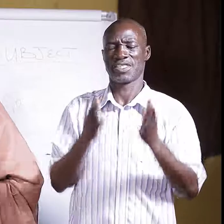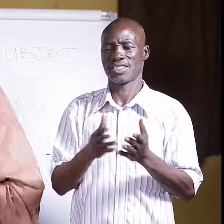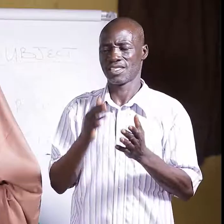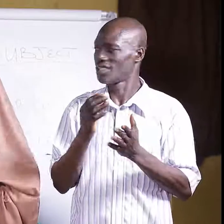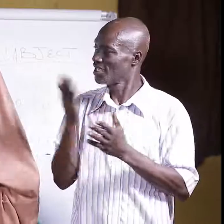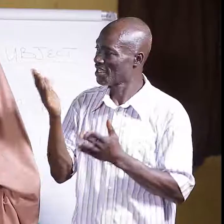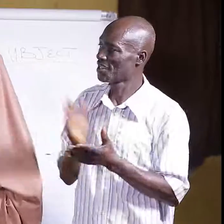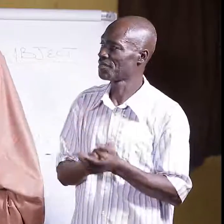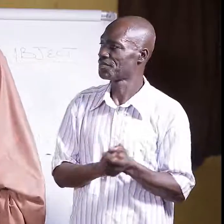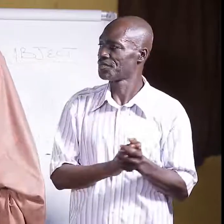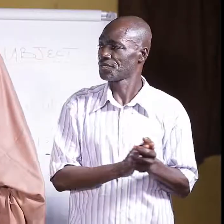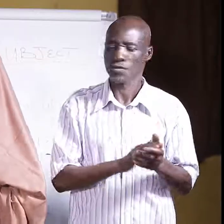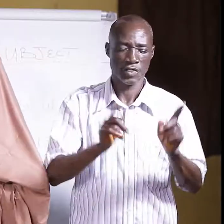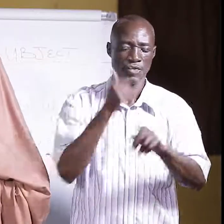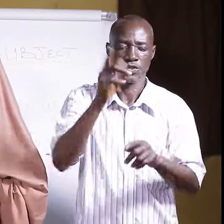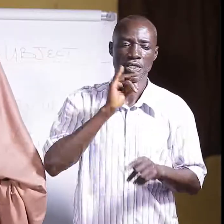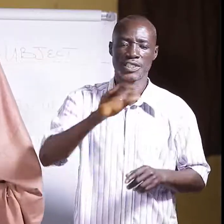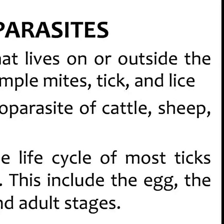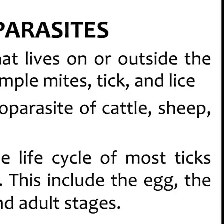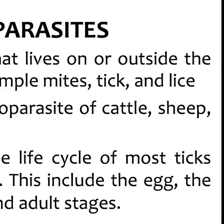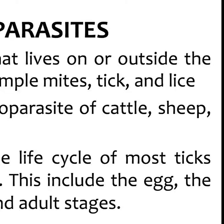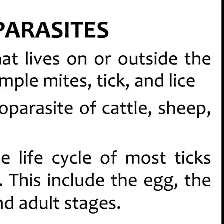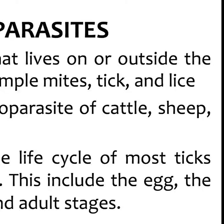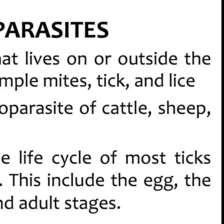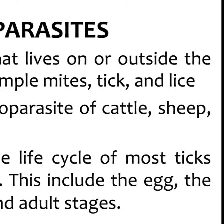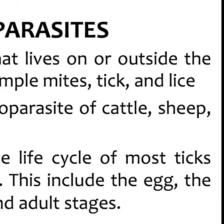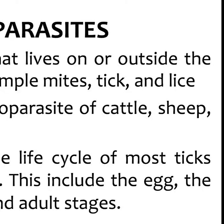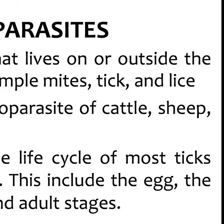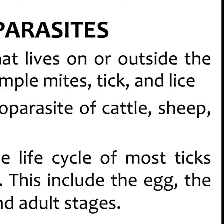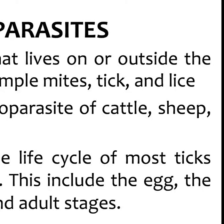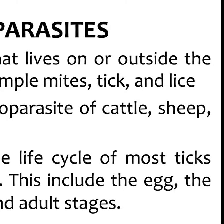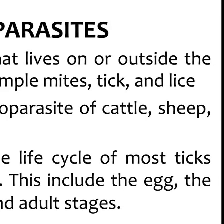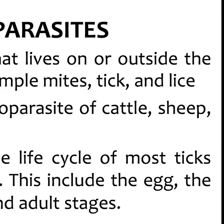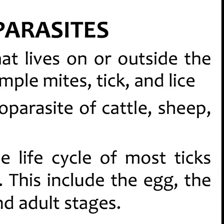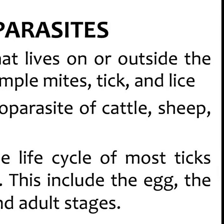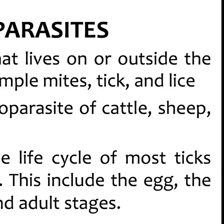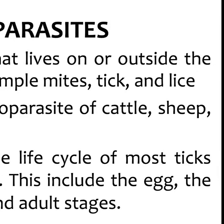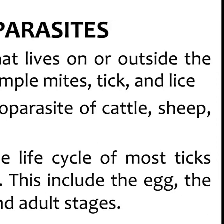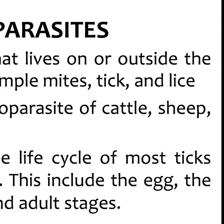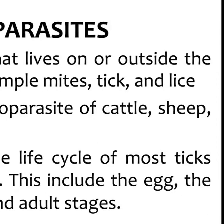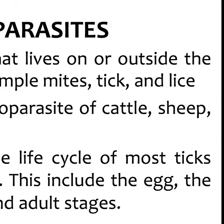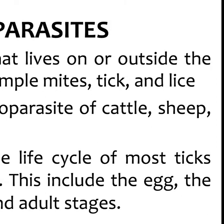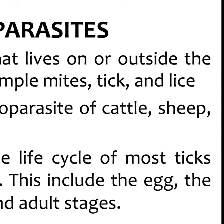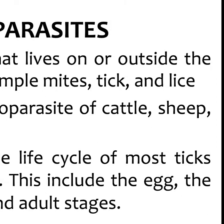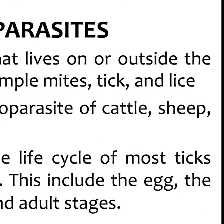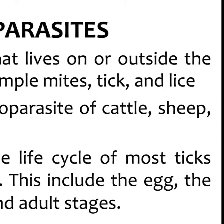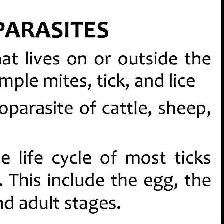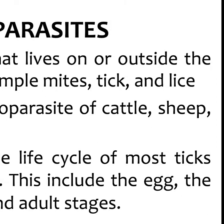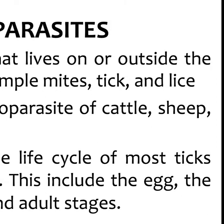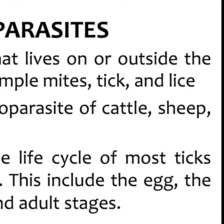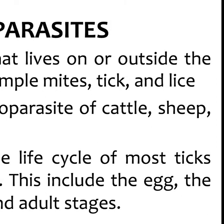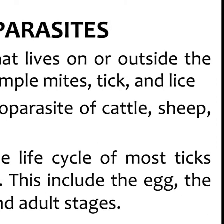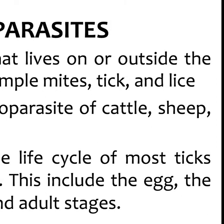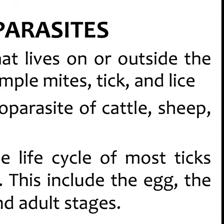one after the other. The first one is the tick. Tick is an ectoparasite of cattle,